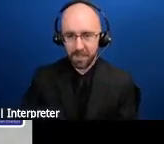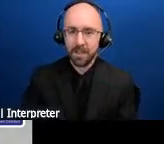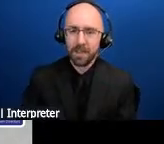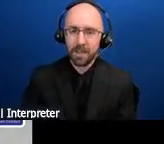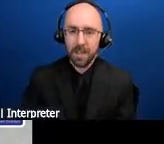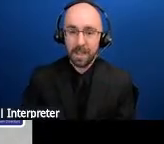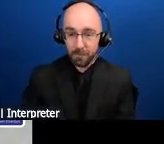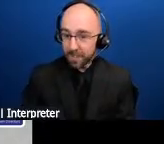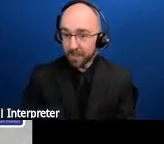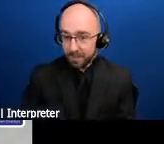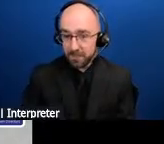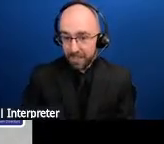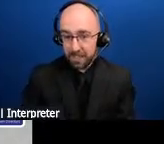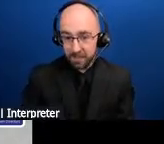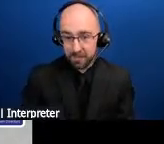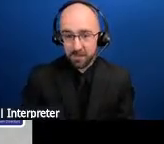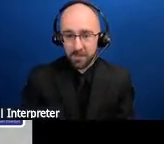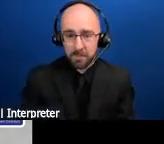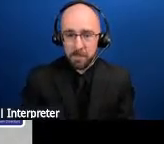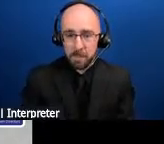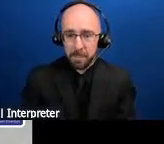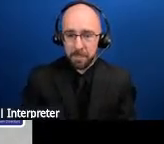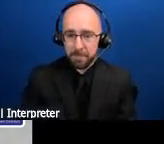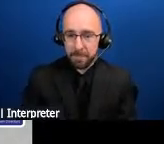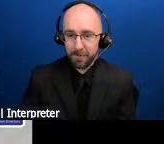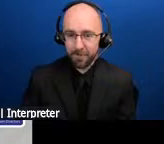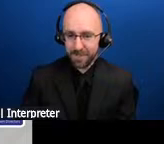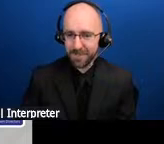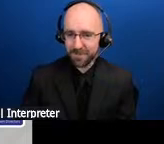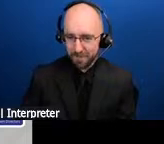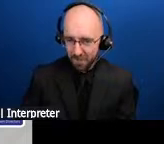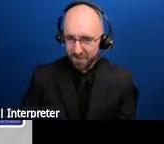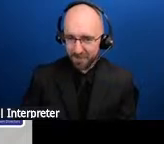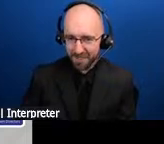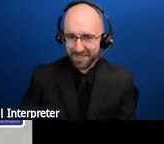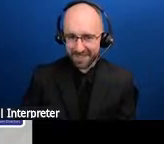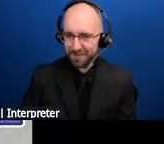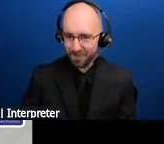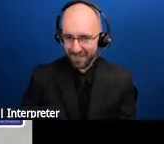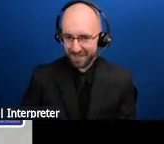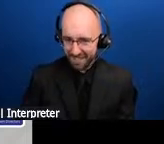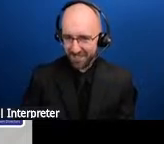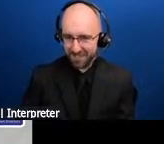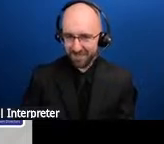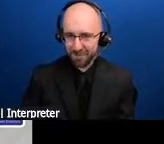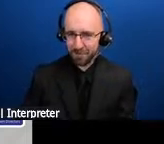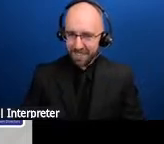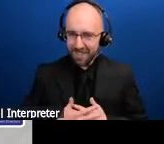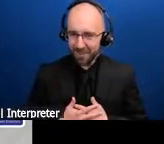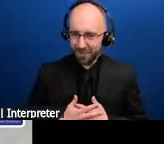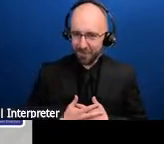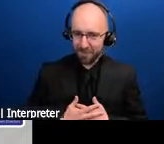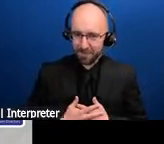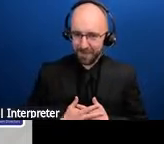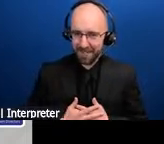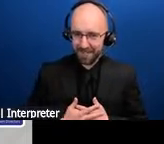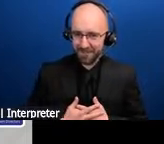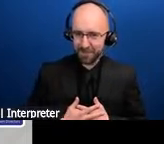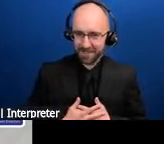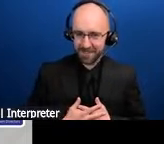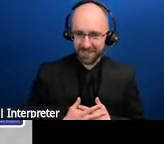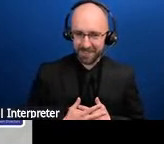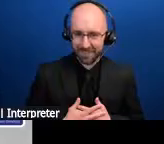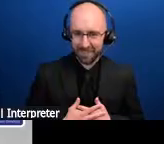Lifeline. And we ended up getting it, which is remarkable. It's a deaf organization. We are the ones